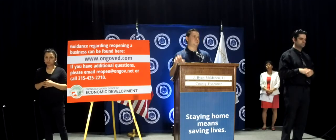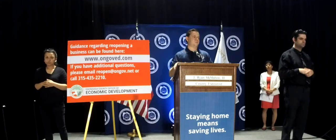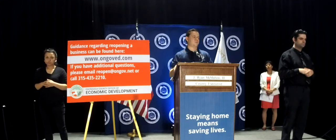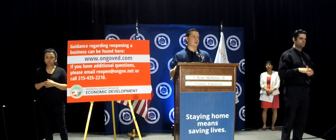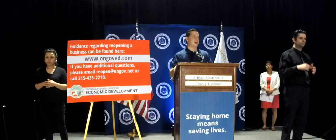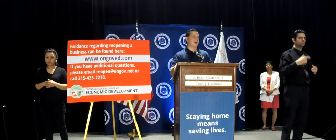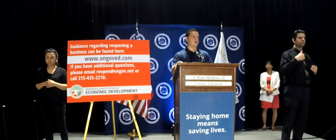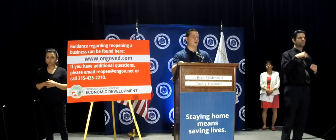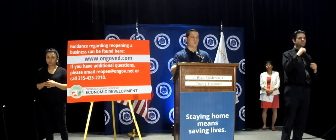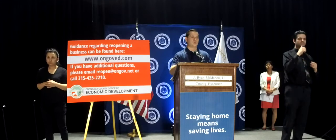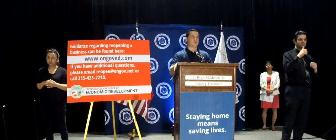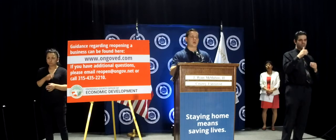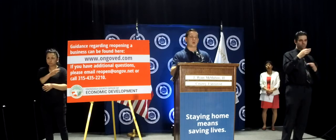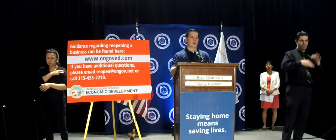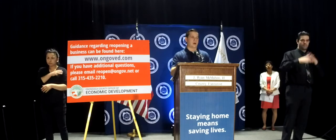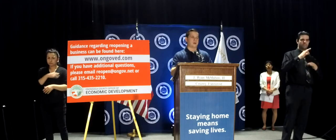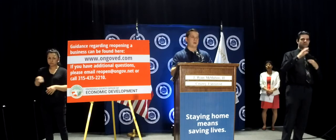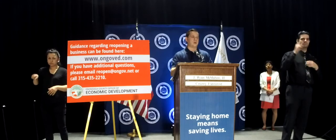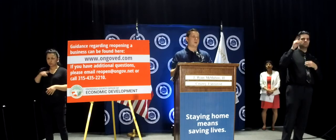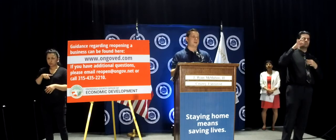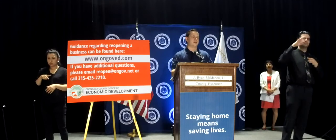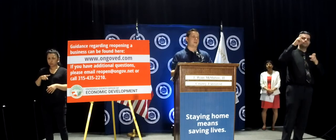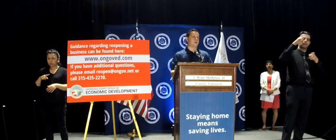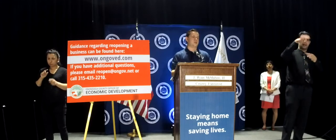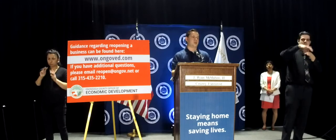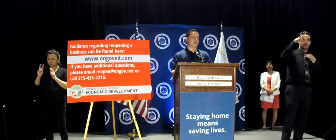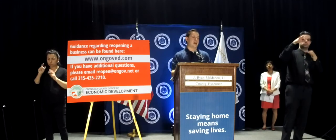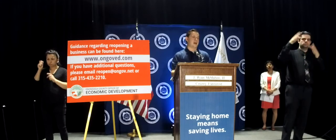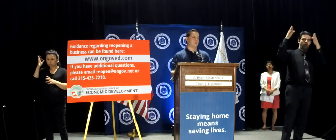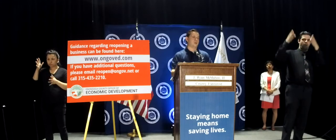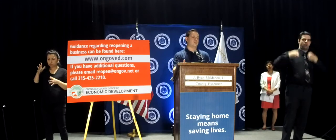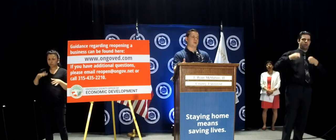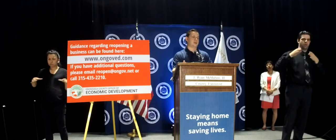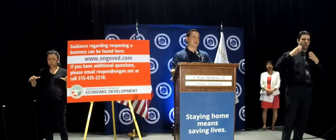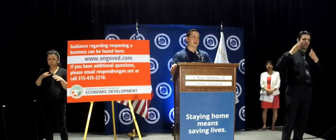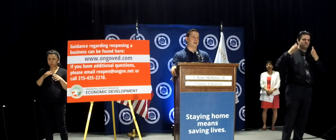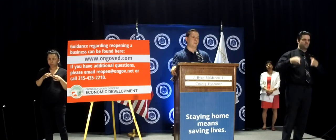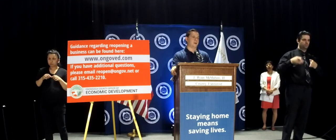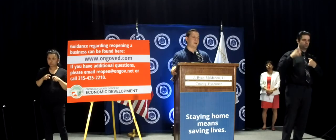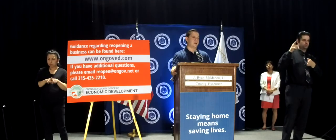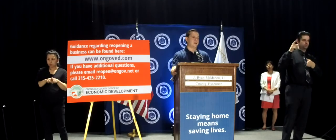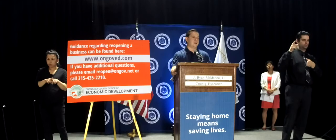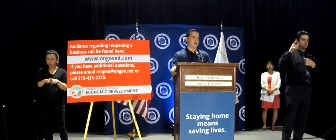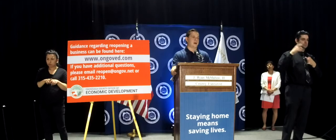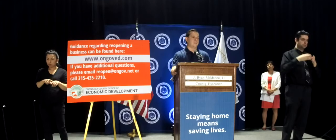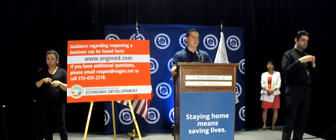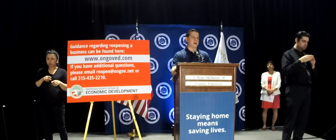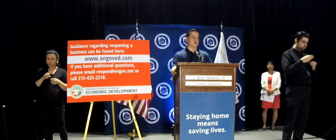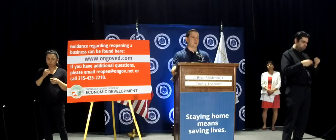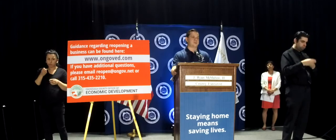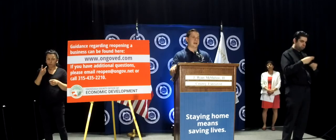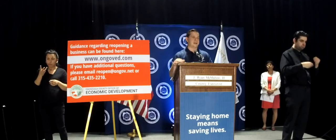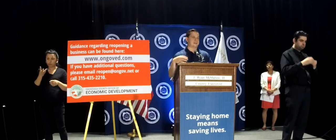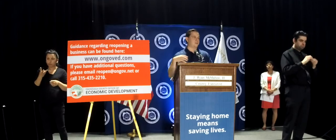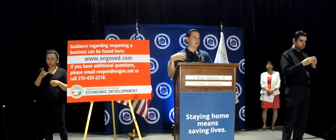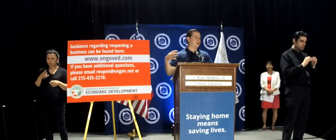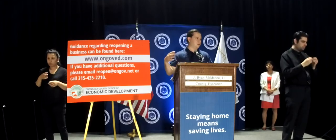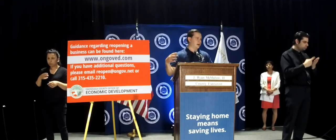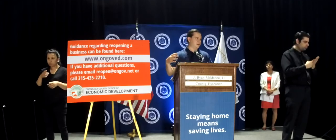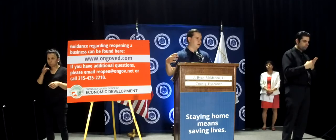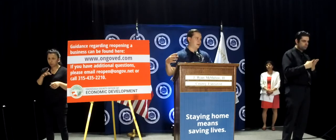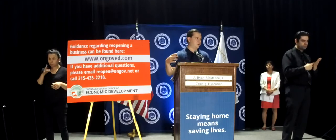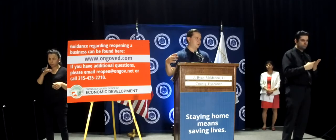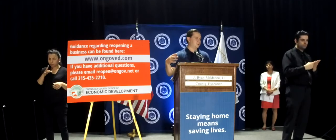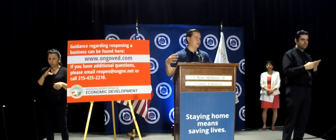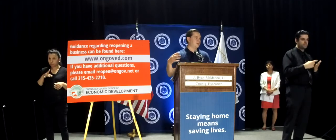been, I don't know who's saying what. We get together, we share data, we communicate data, but that group's not going to tell me how to